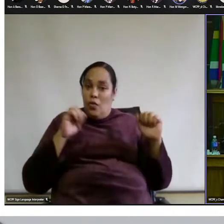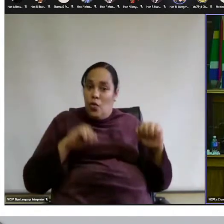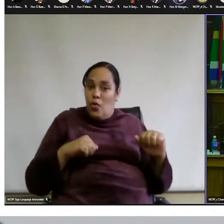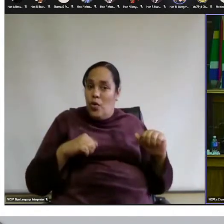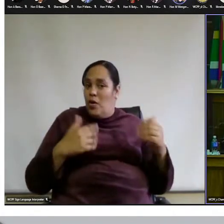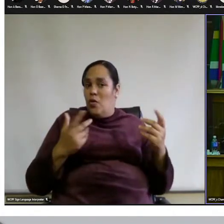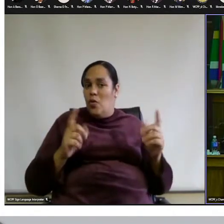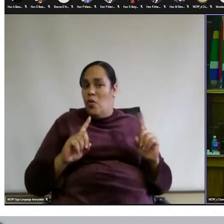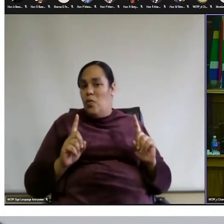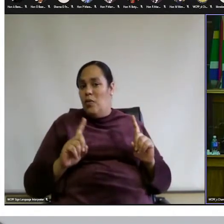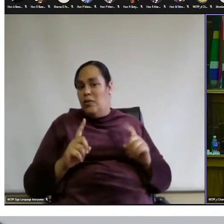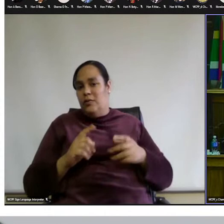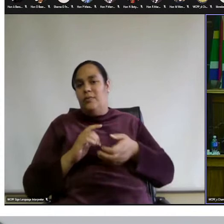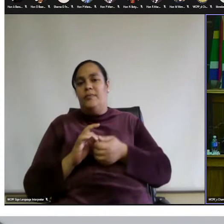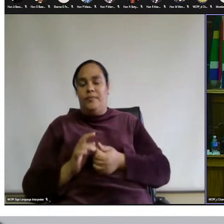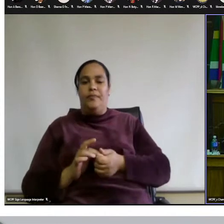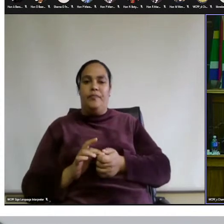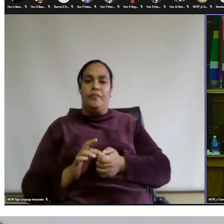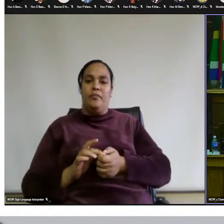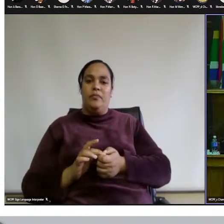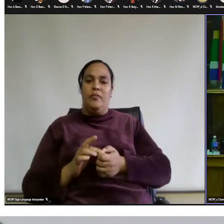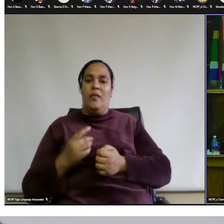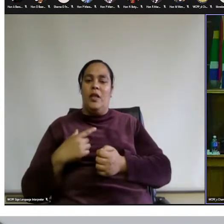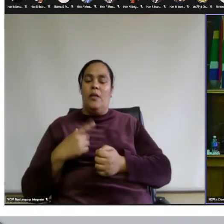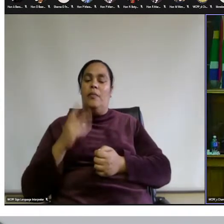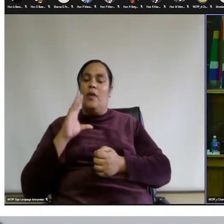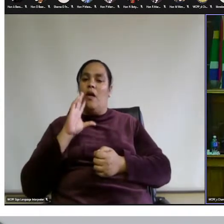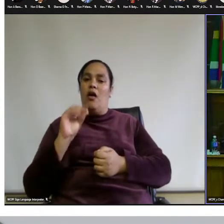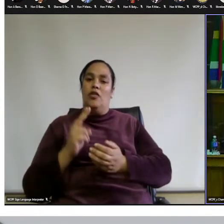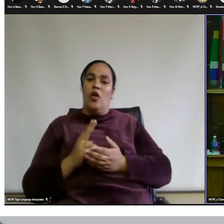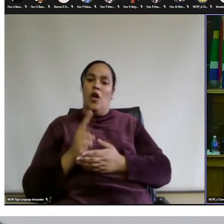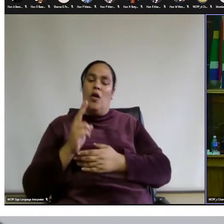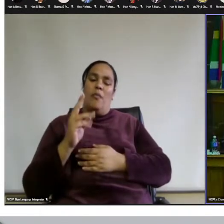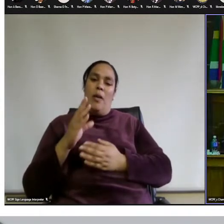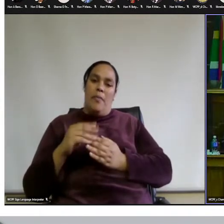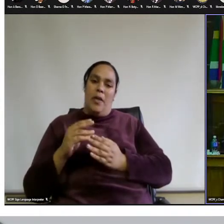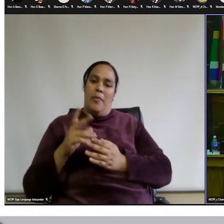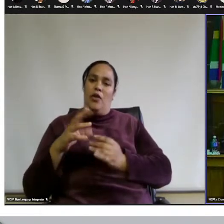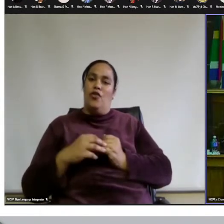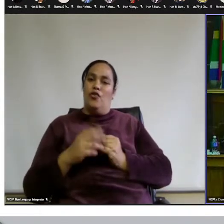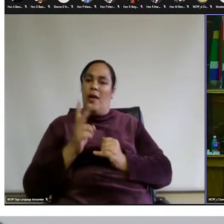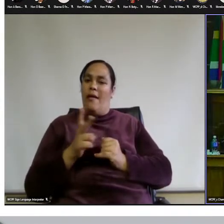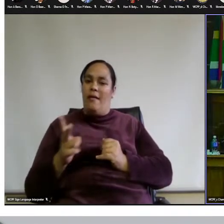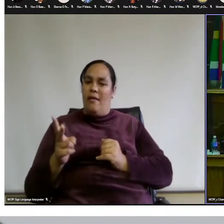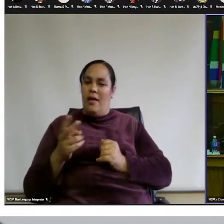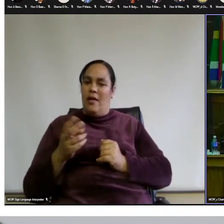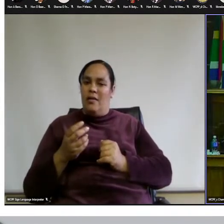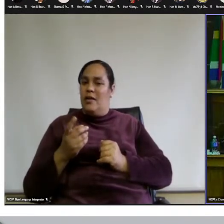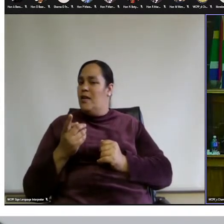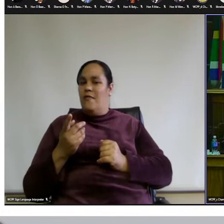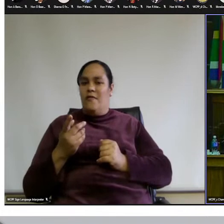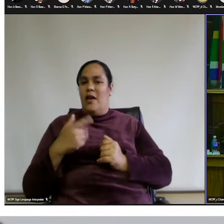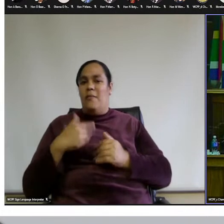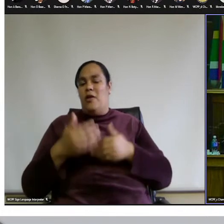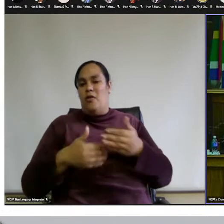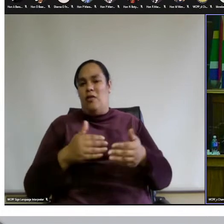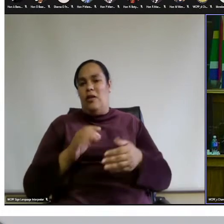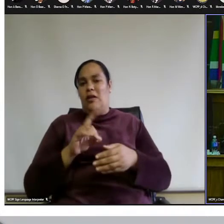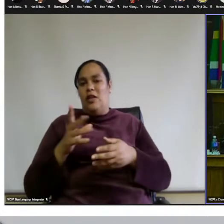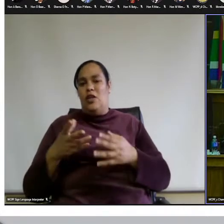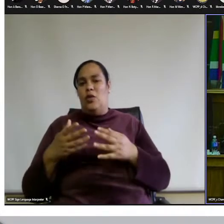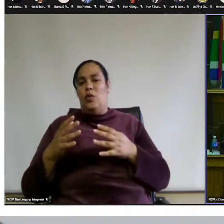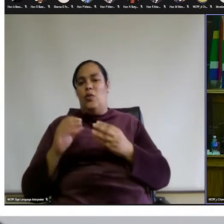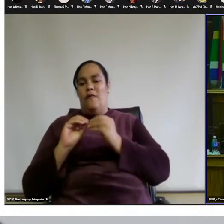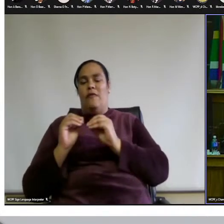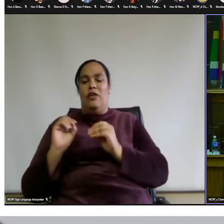or not. Yes, correct. So what I'm going to ask Honourable Makamba Bhotia, you can try one more time. If not, I'm going to move on until you've actually fixed